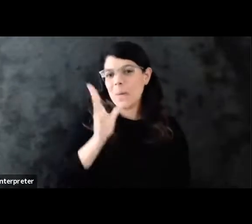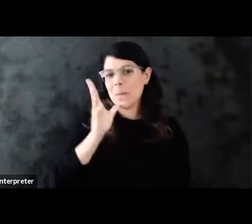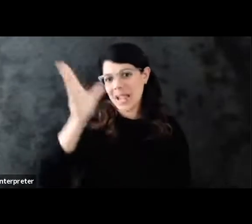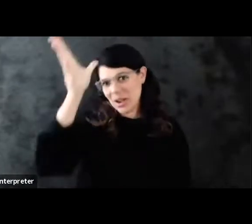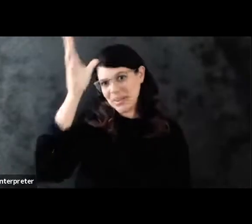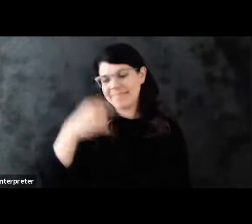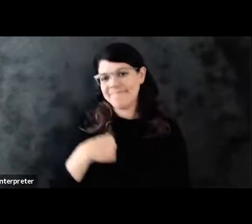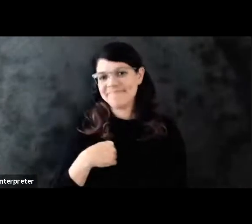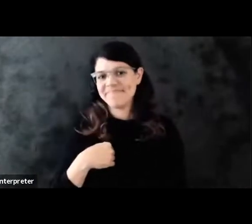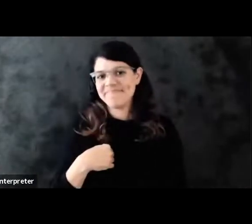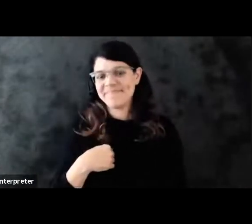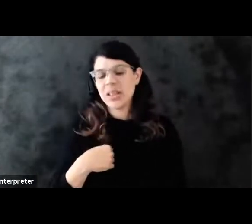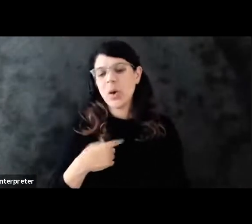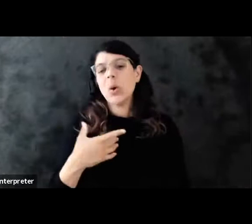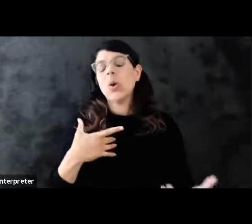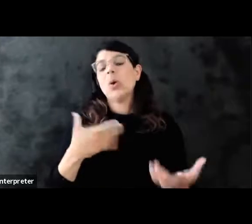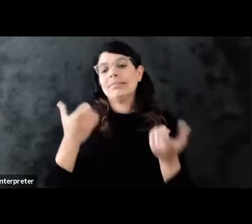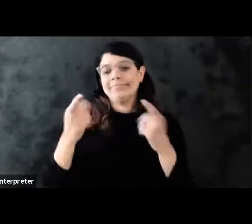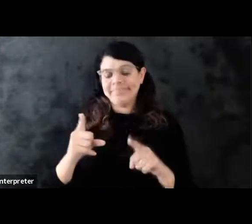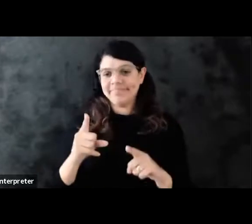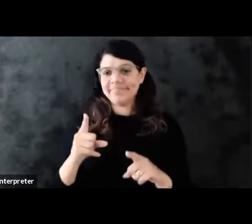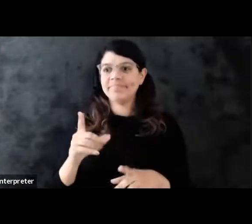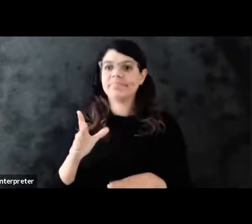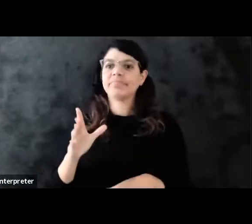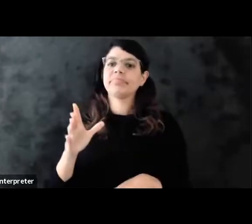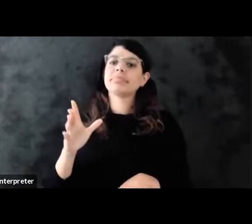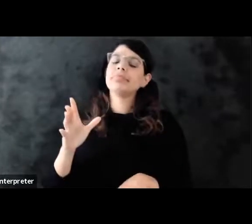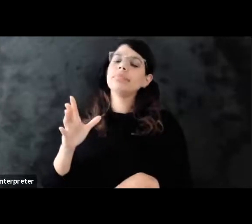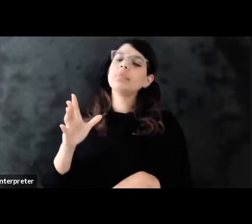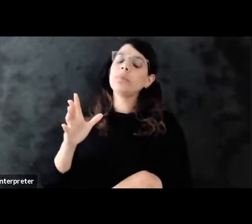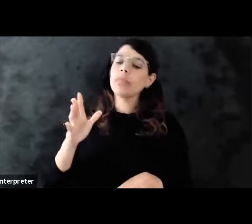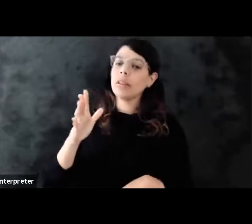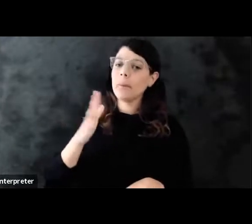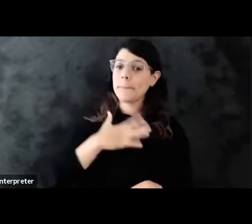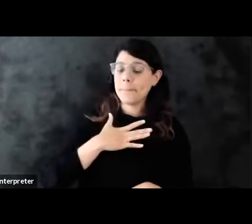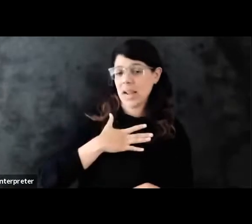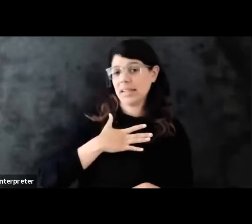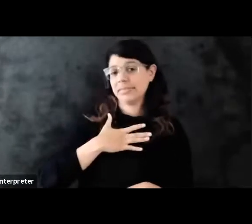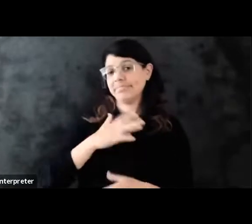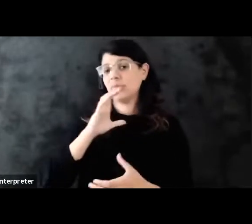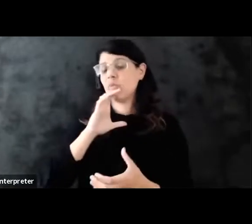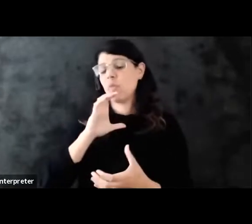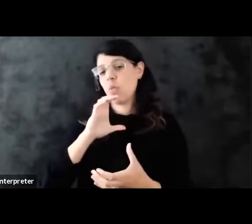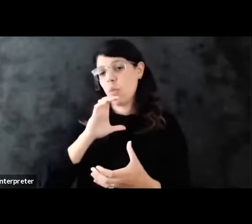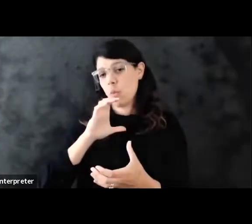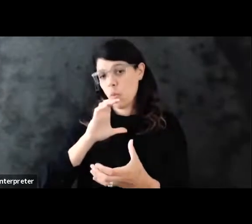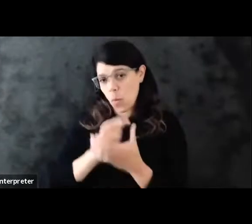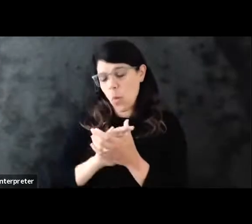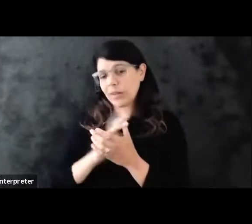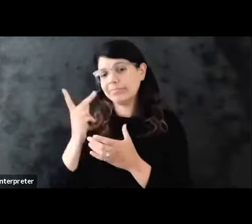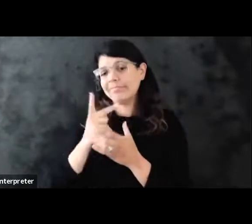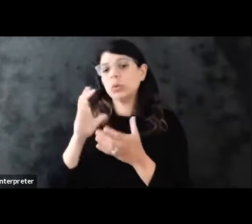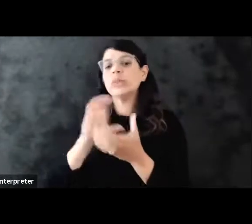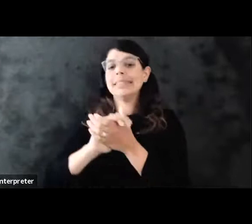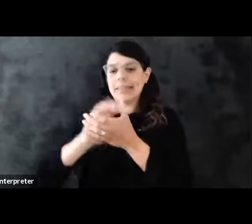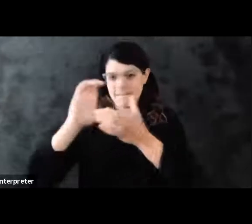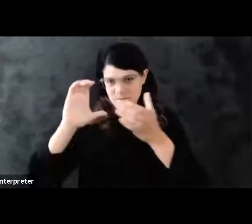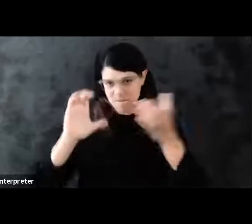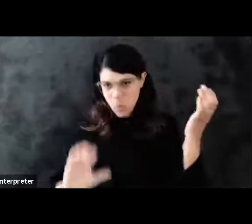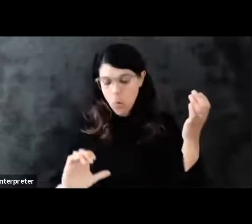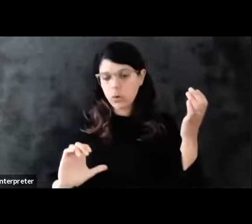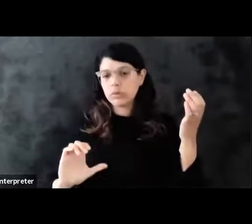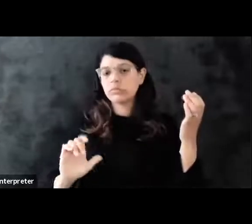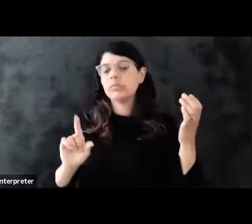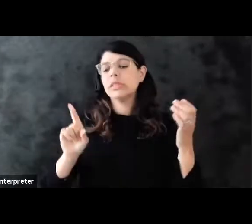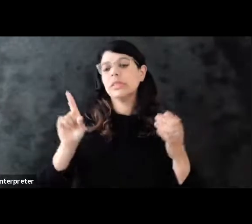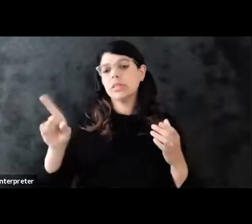we divorced, our mother and me, and she didn't want the kids, and so I said, okay, I'll take the kids. And so there they are. I was the only guy in town at that